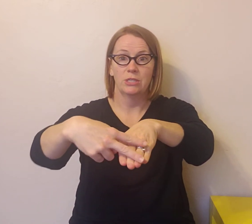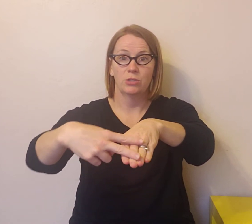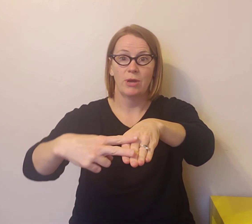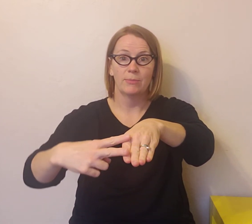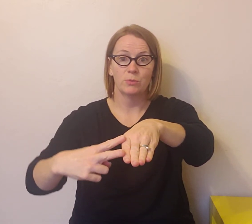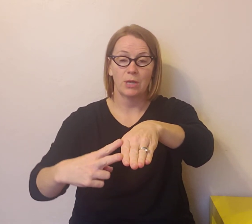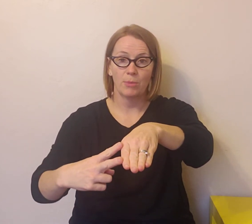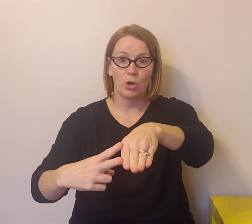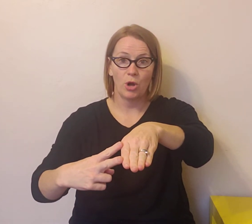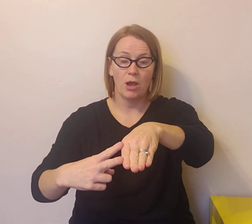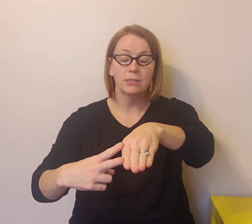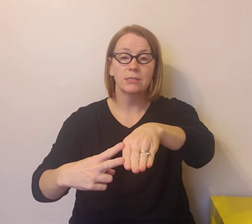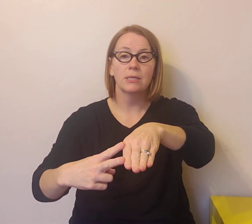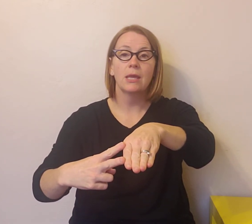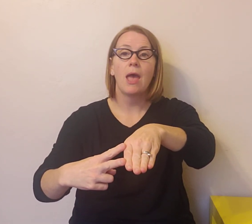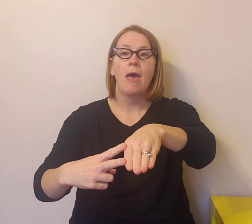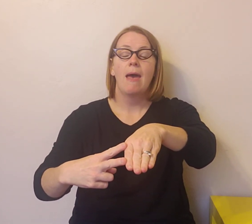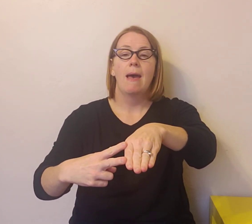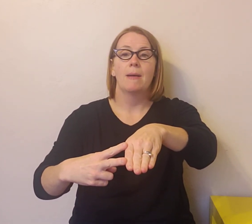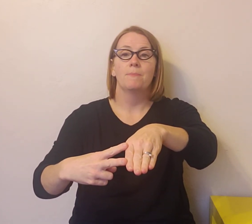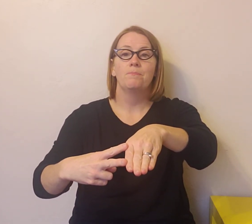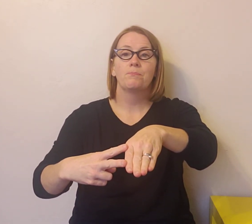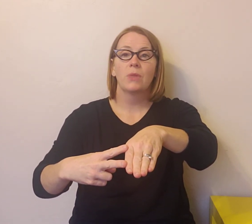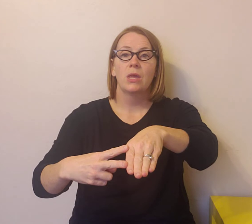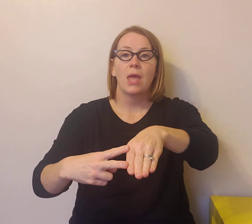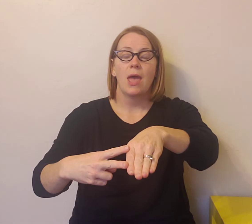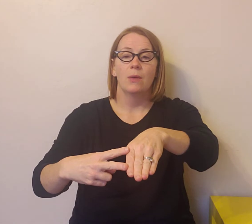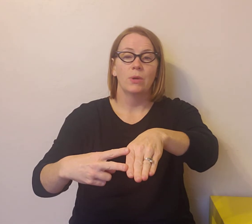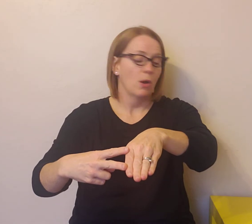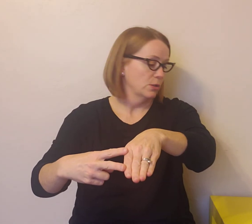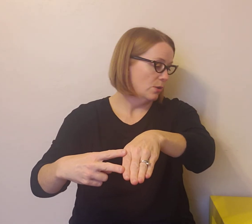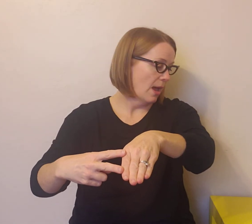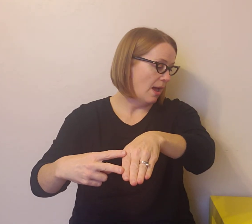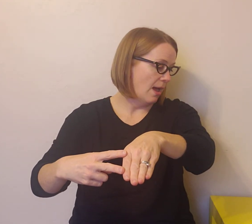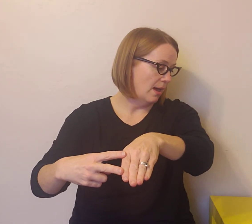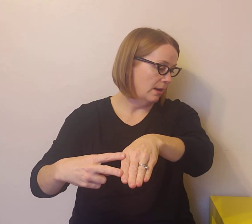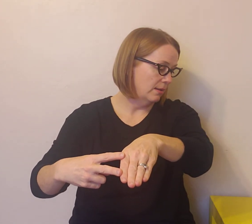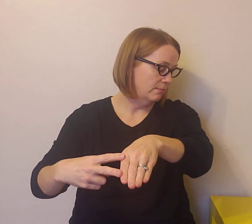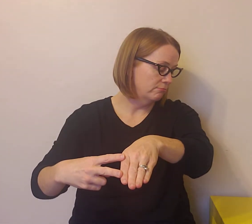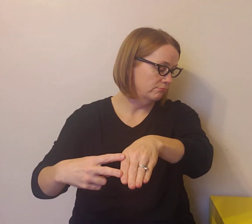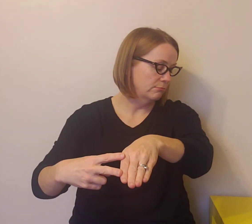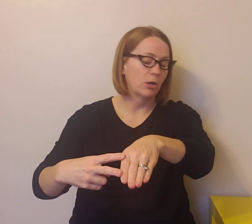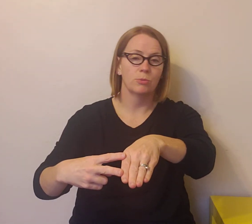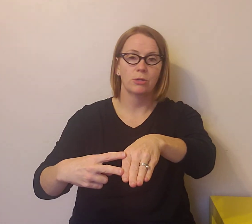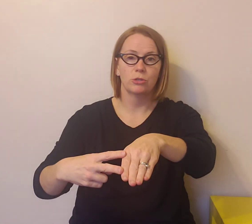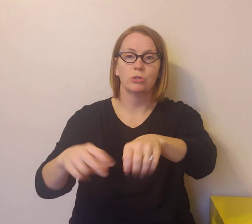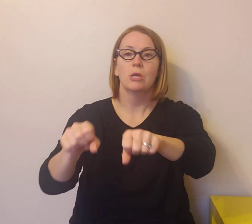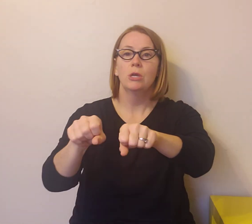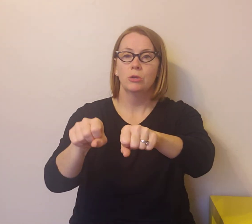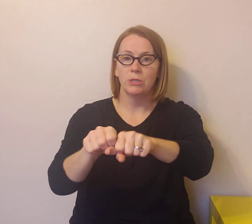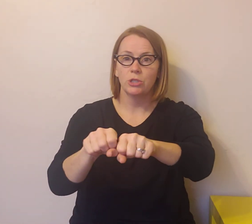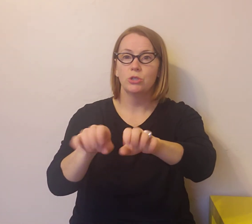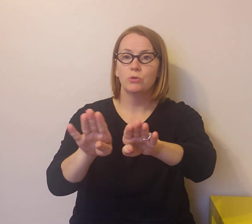straps would come across and we also had gosh what other shoes we did choose